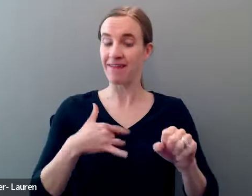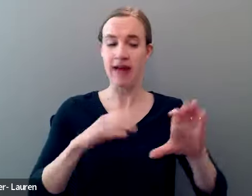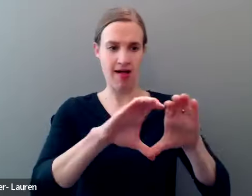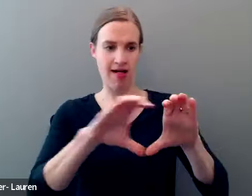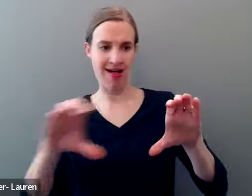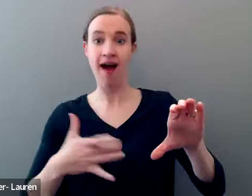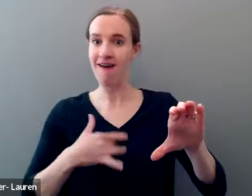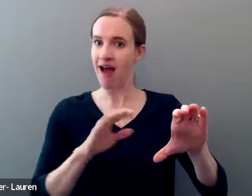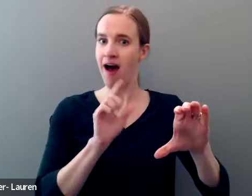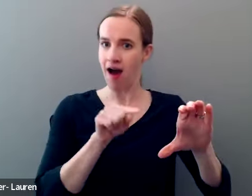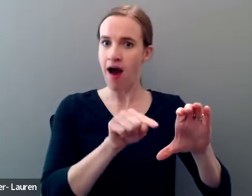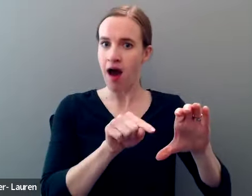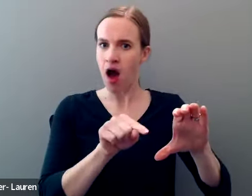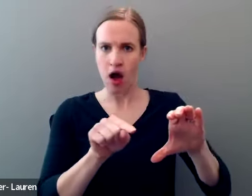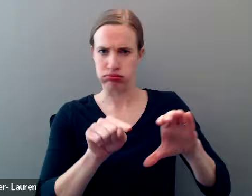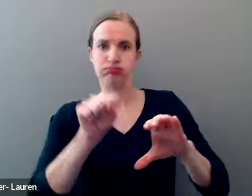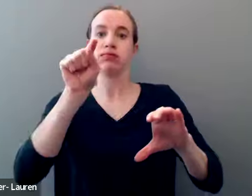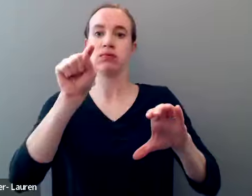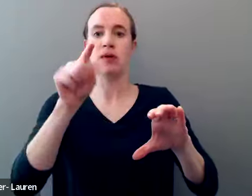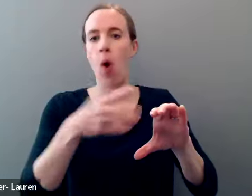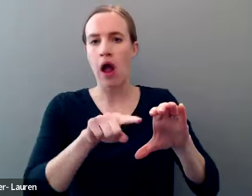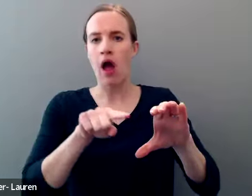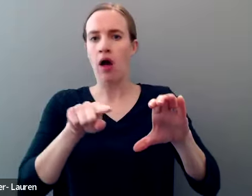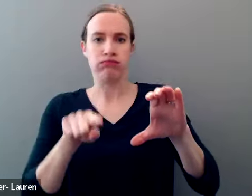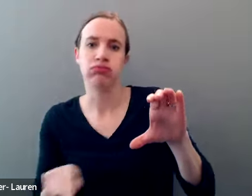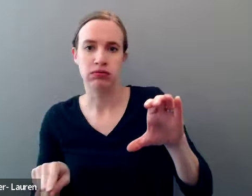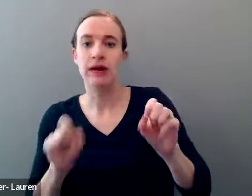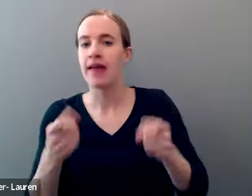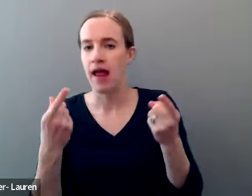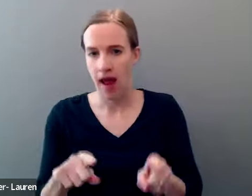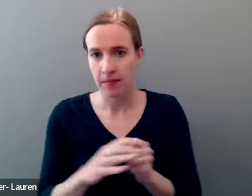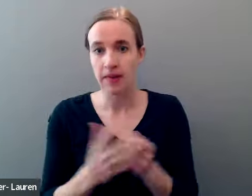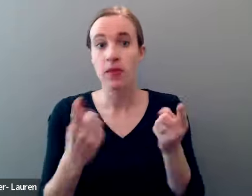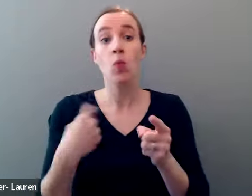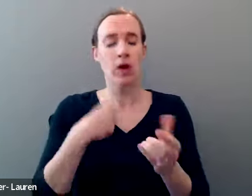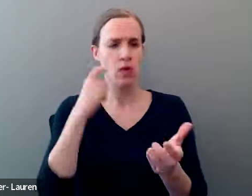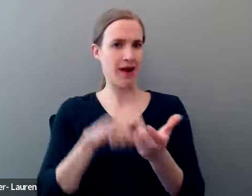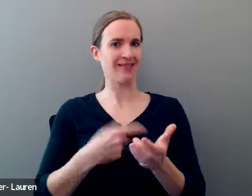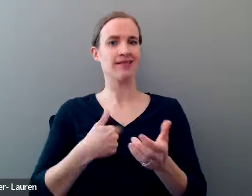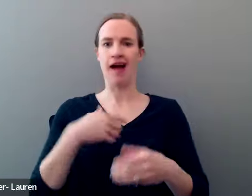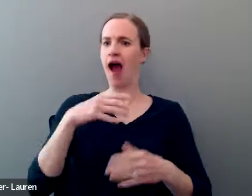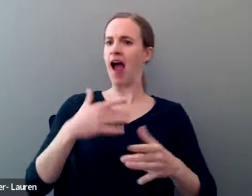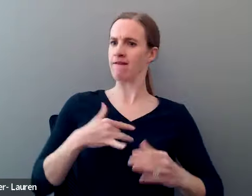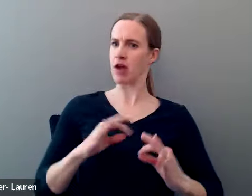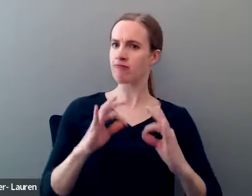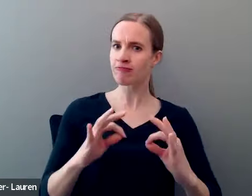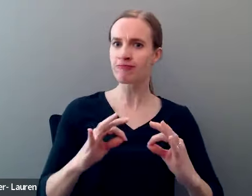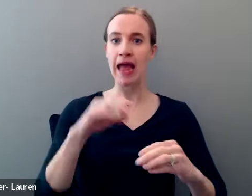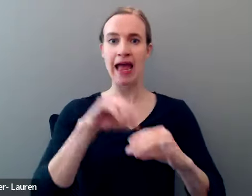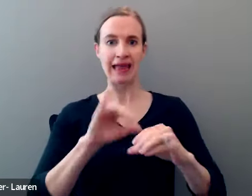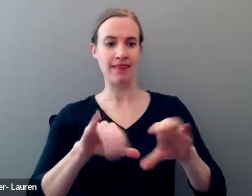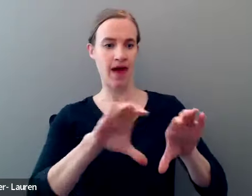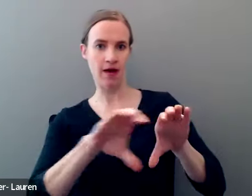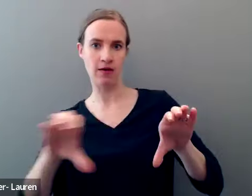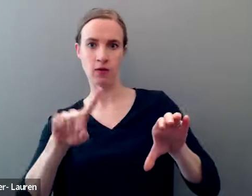able to know when we're in our zone is one of the foundational components of